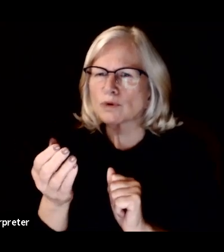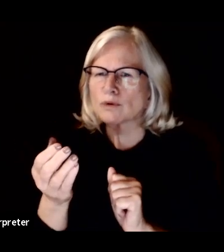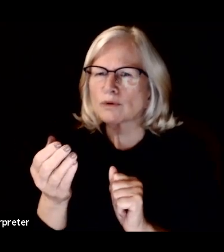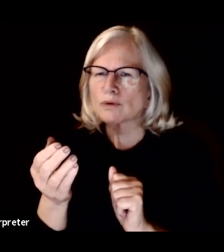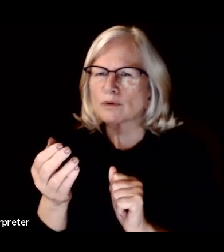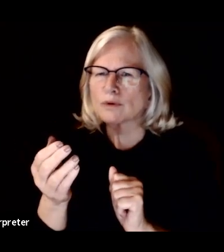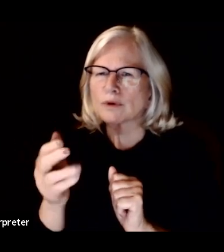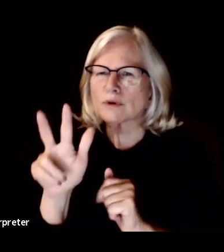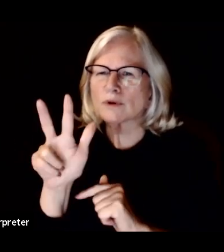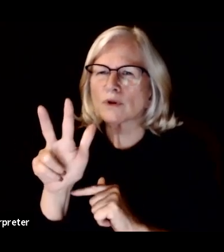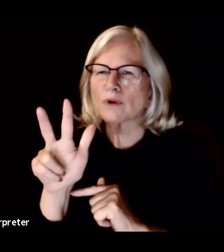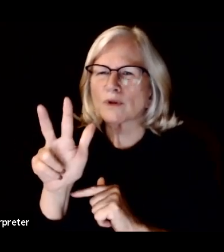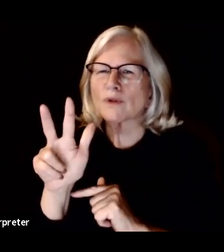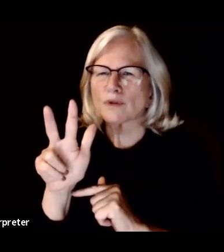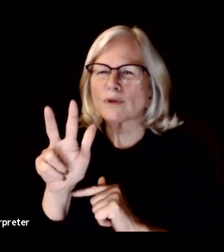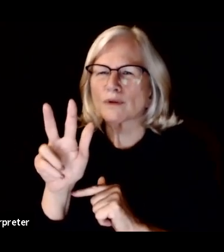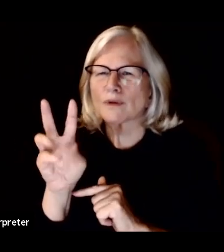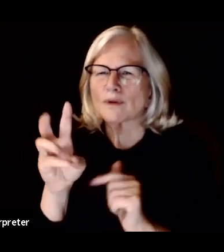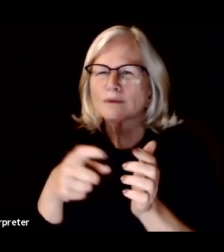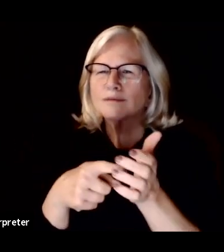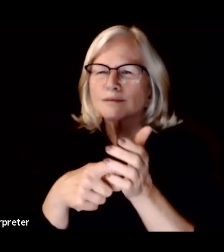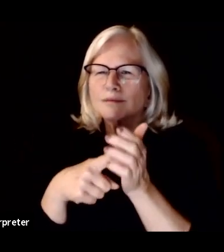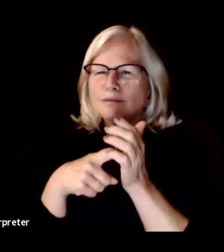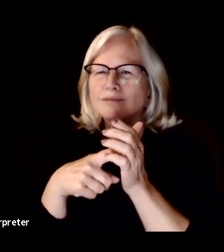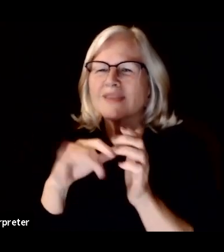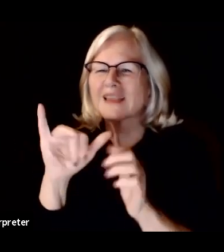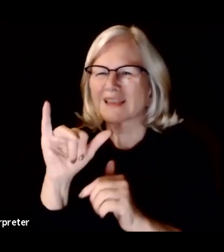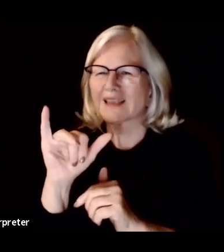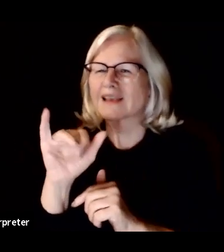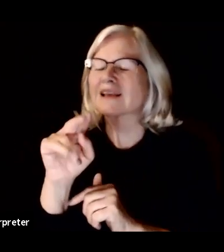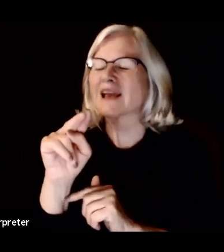to NICU, 21 for prematurity.